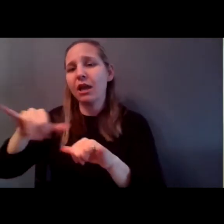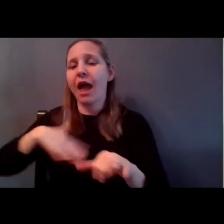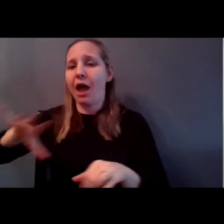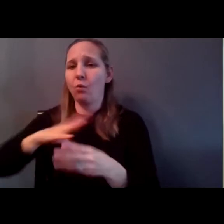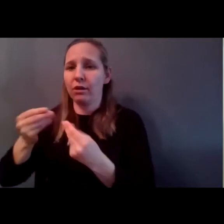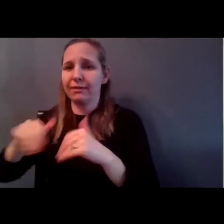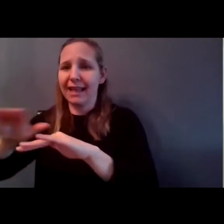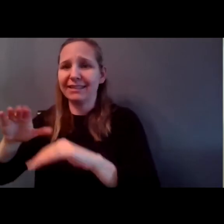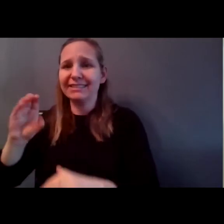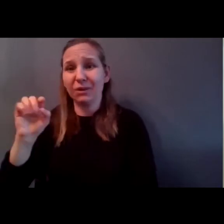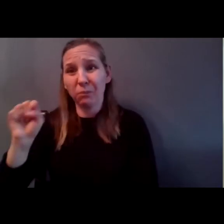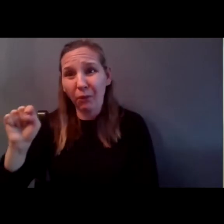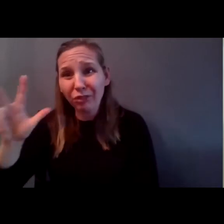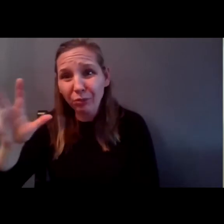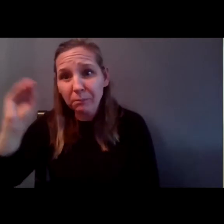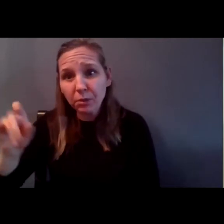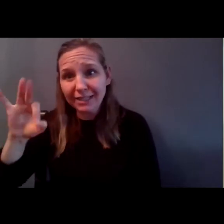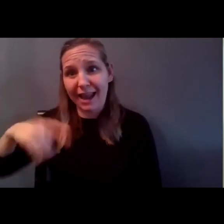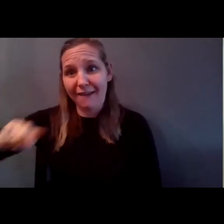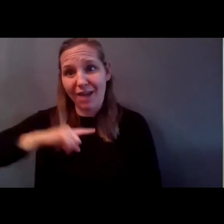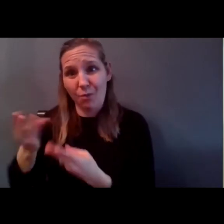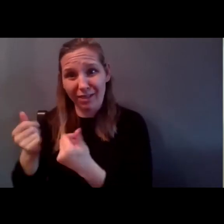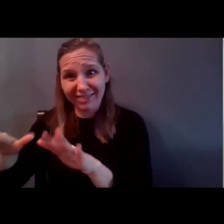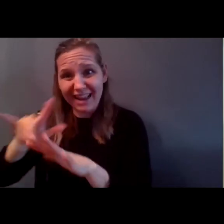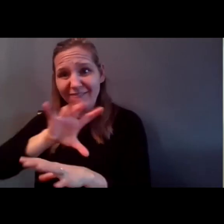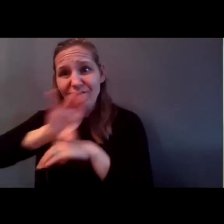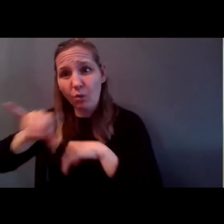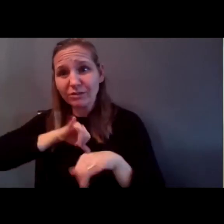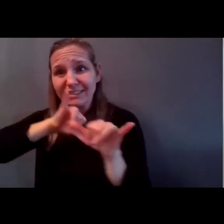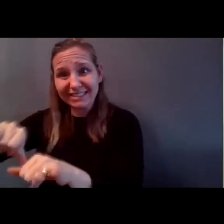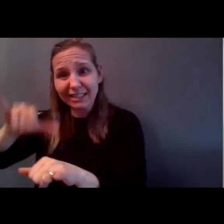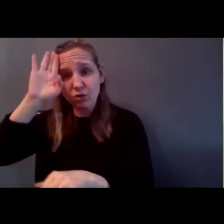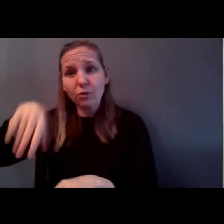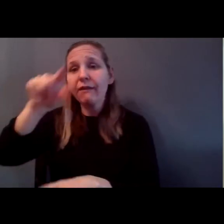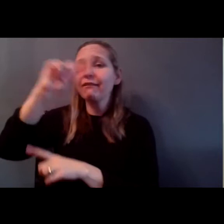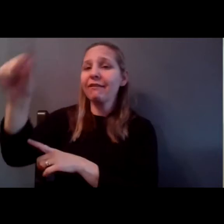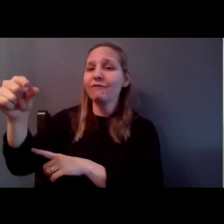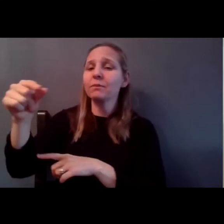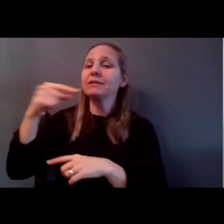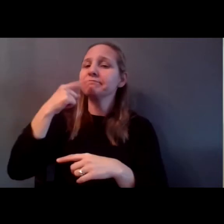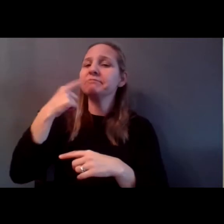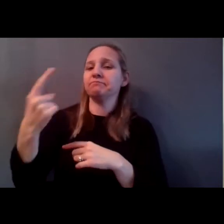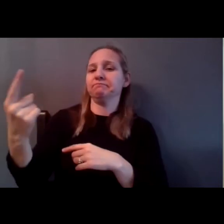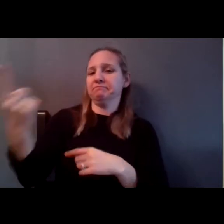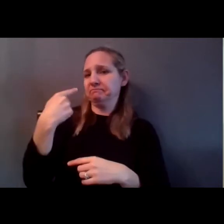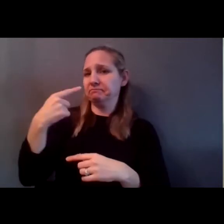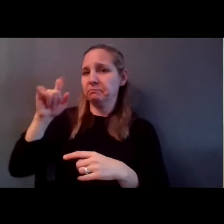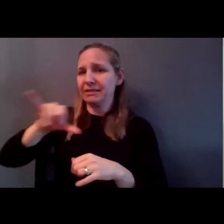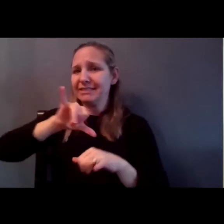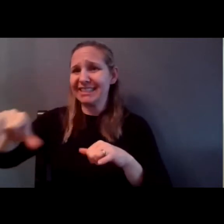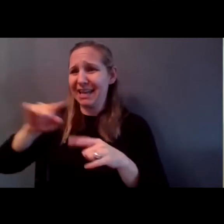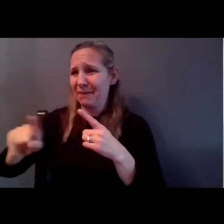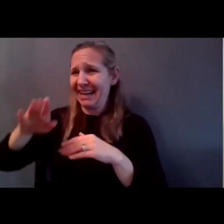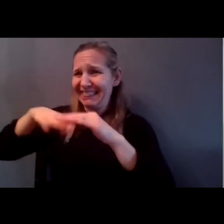territory. So less than 1% has been allocated to us under the federal government regime of the Indian Act. But